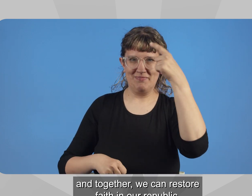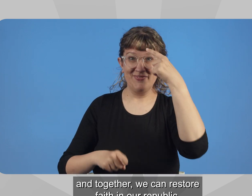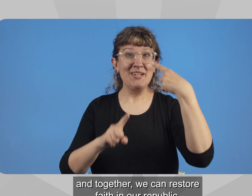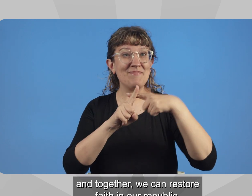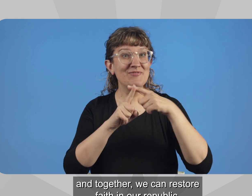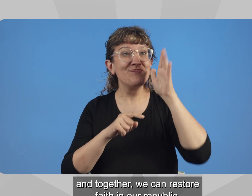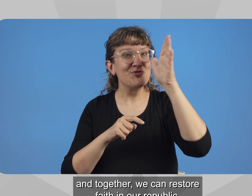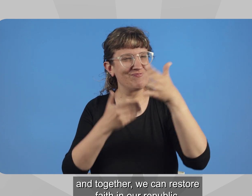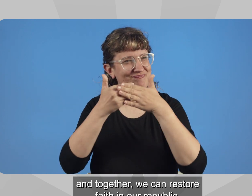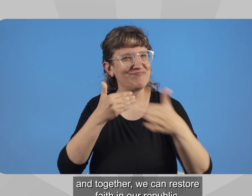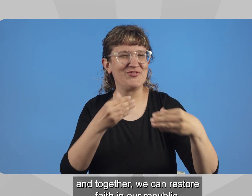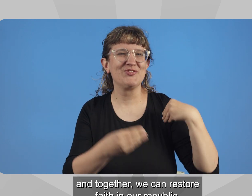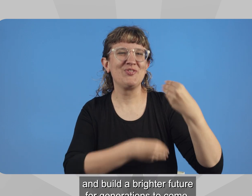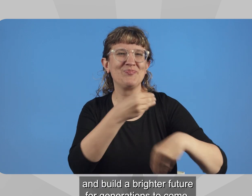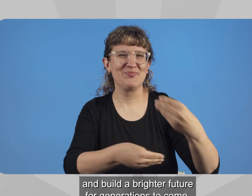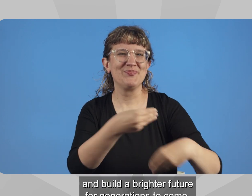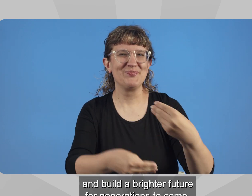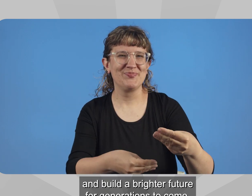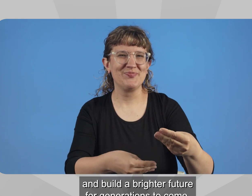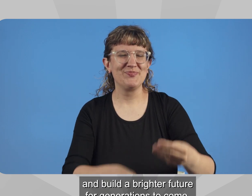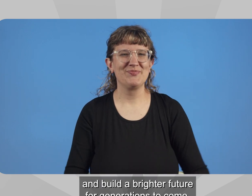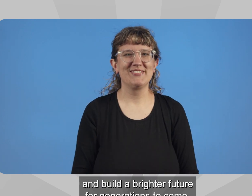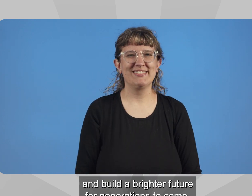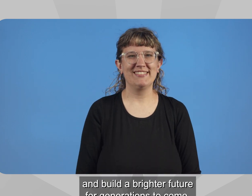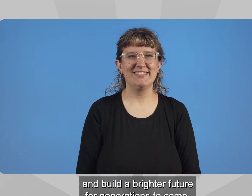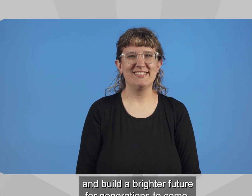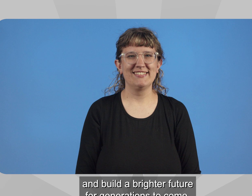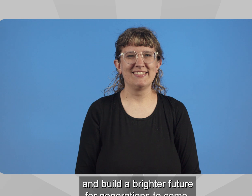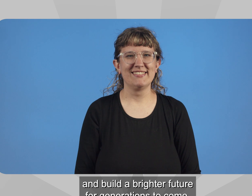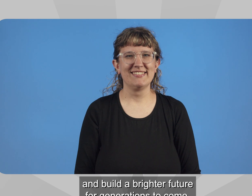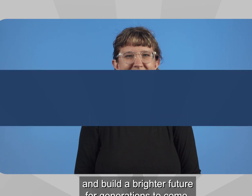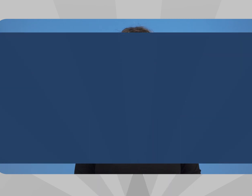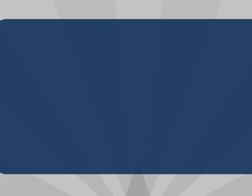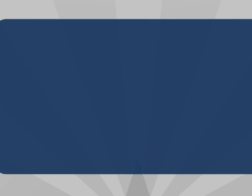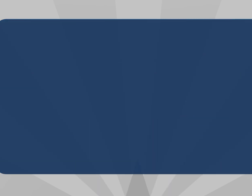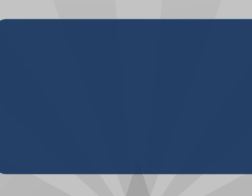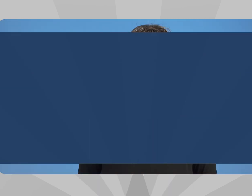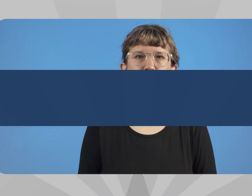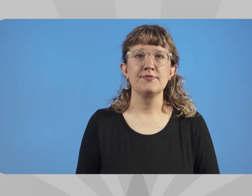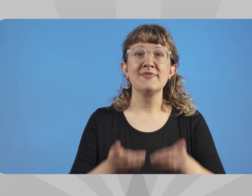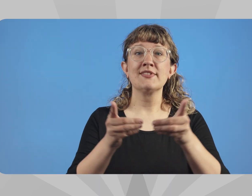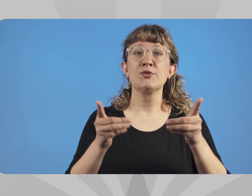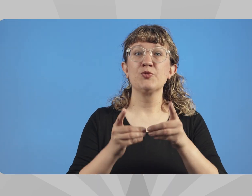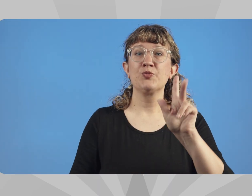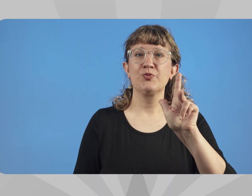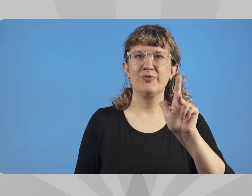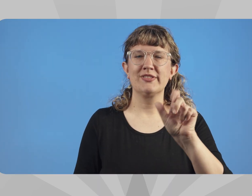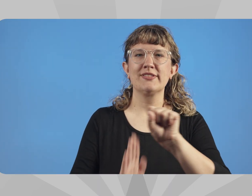we can restore faith in our republic and build a brighter future for generations to come.